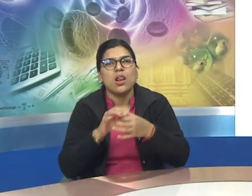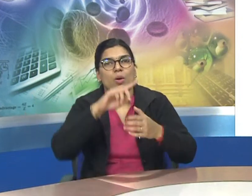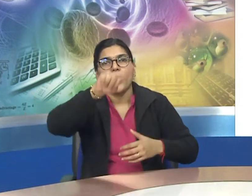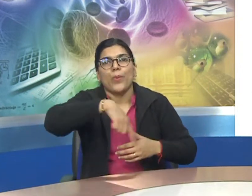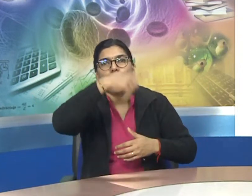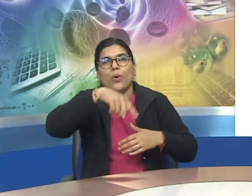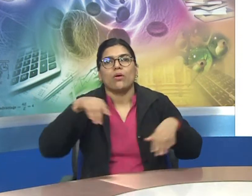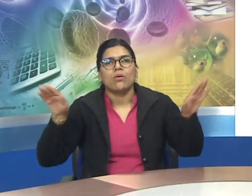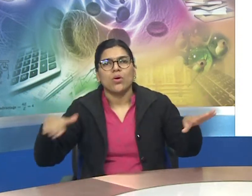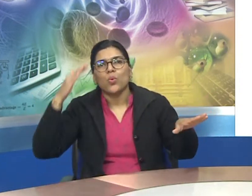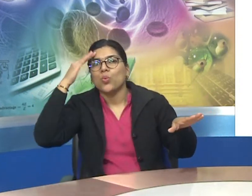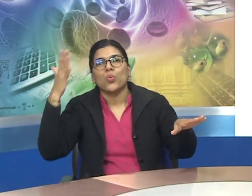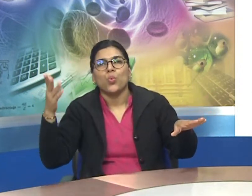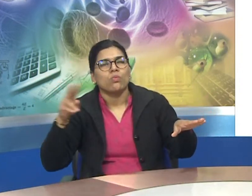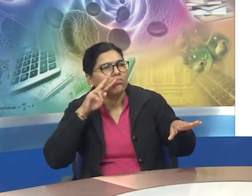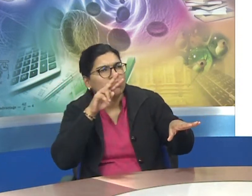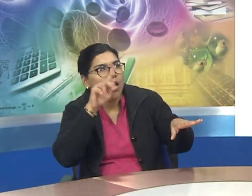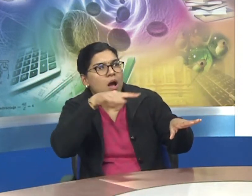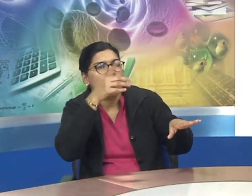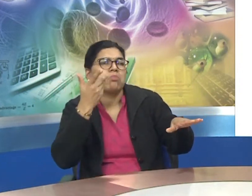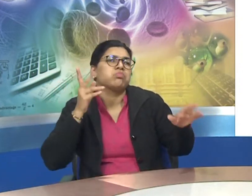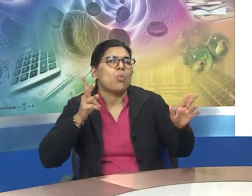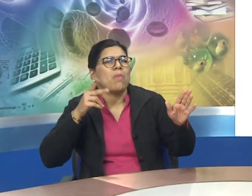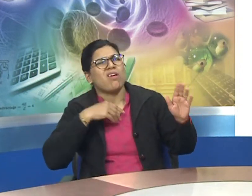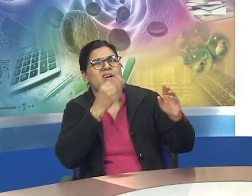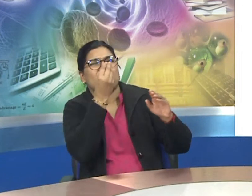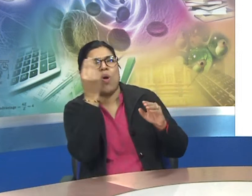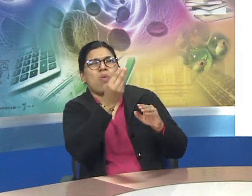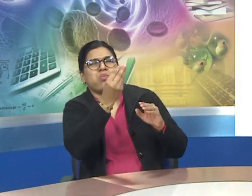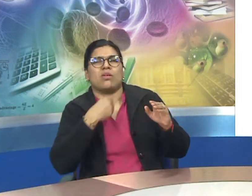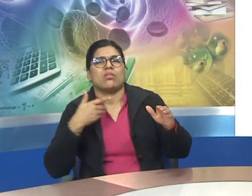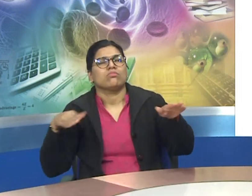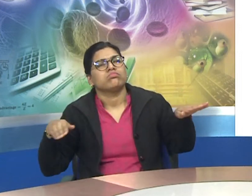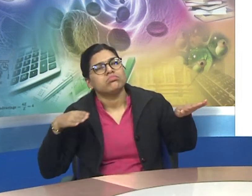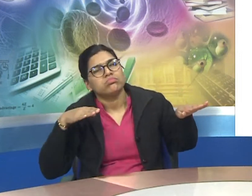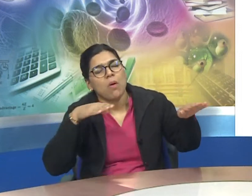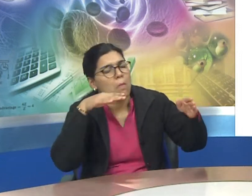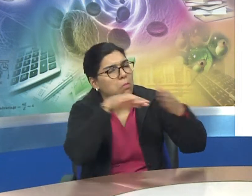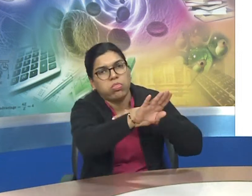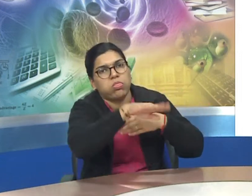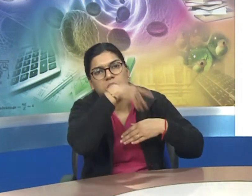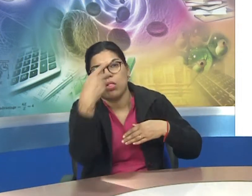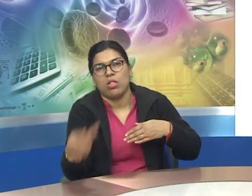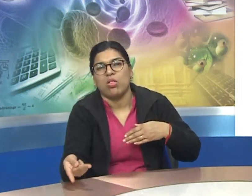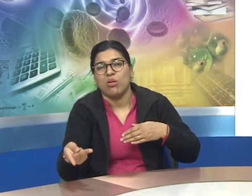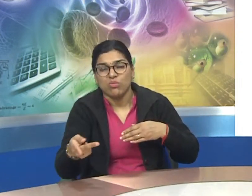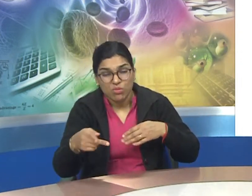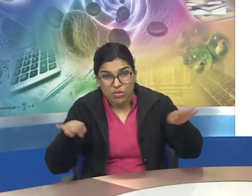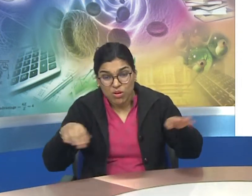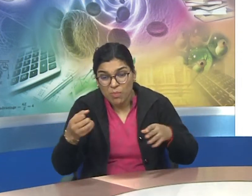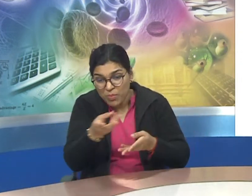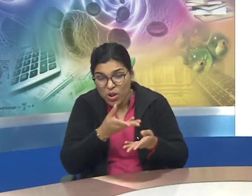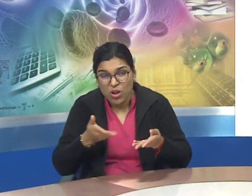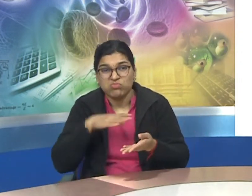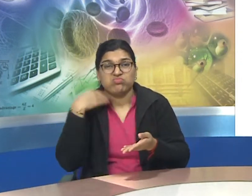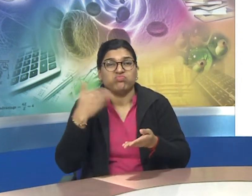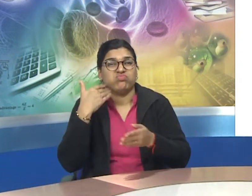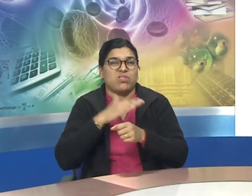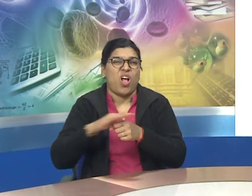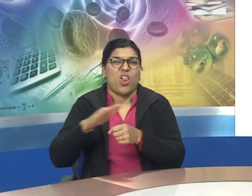birds because wind energy has the machine and the blades which can kill the birds. So it